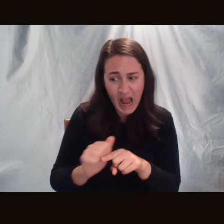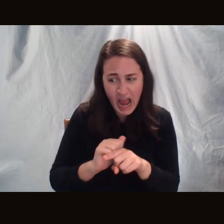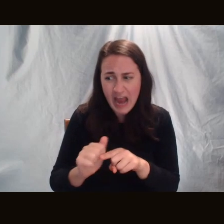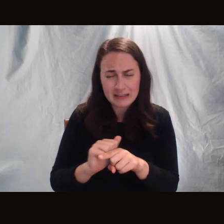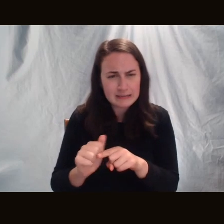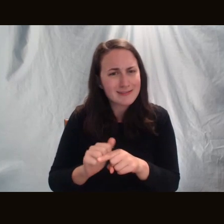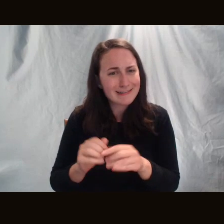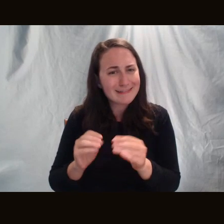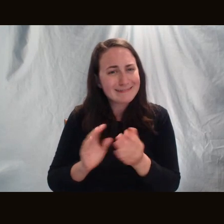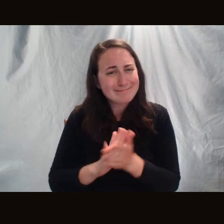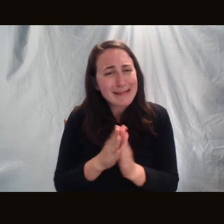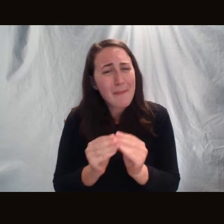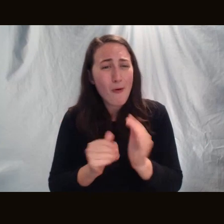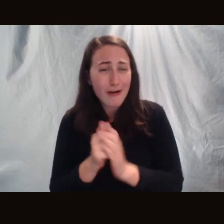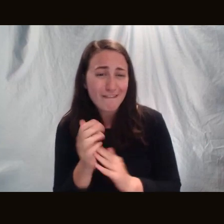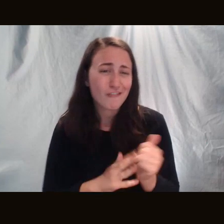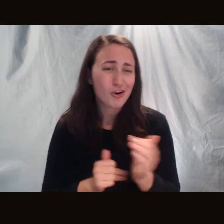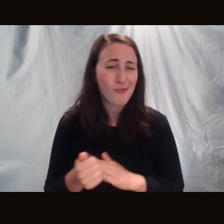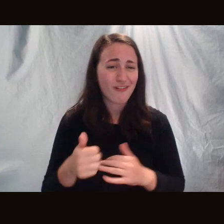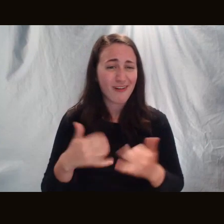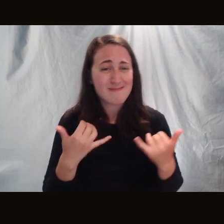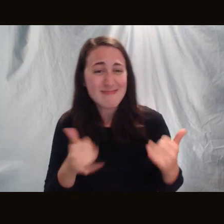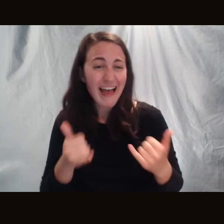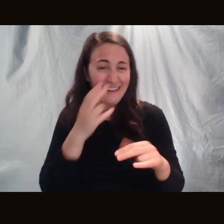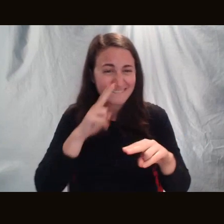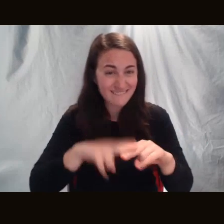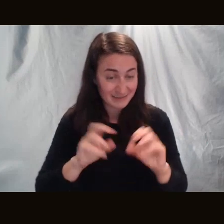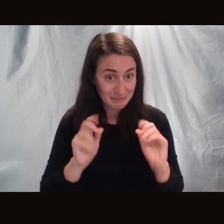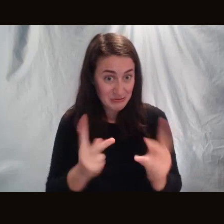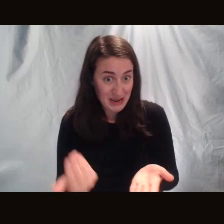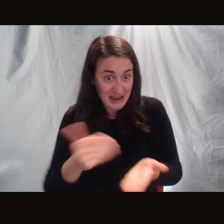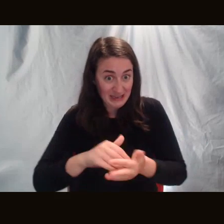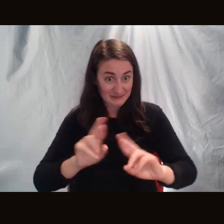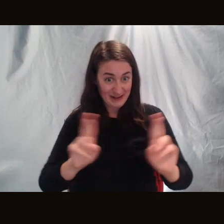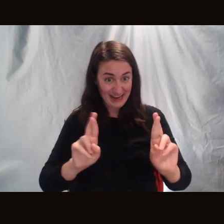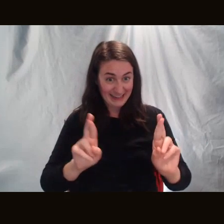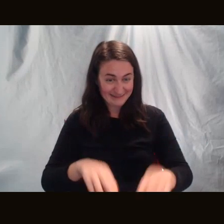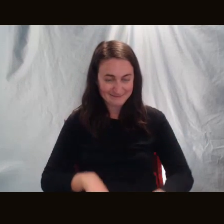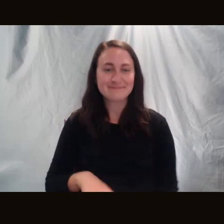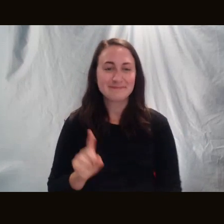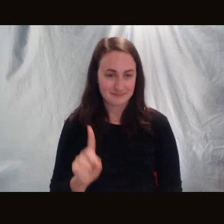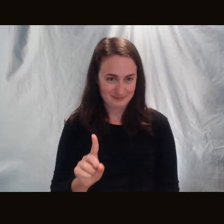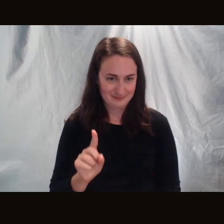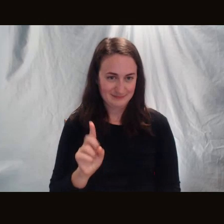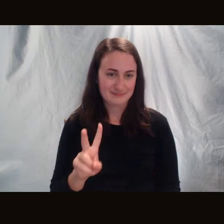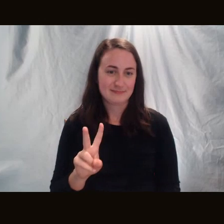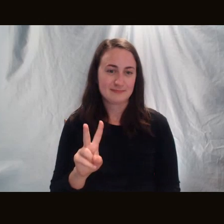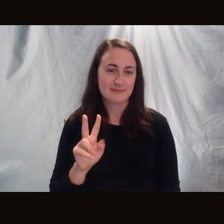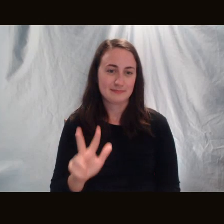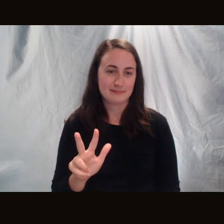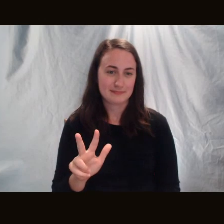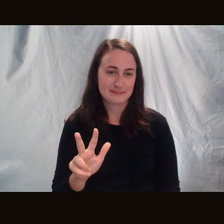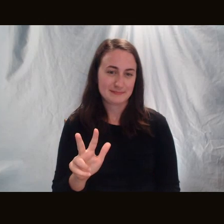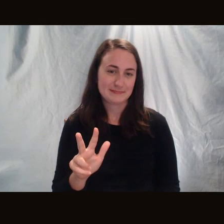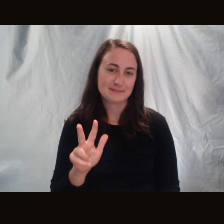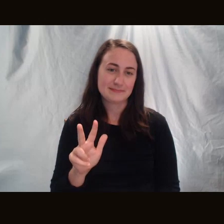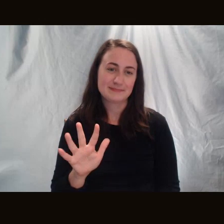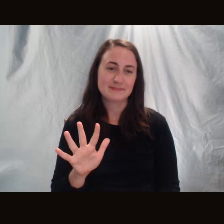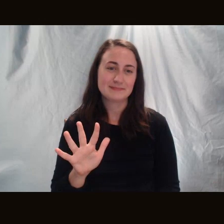it. Have fun with it. Okay? Let's do it a few more times. 5, 6, 7, basic. 1, 2,